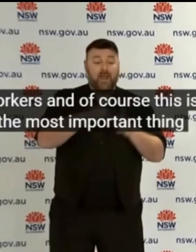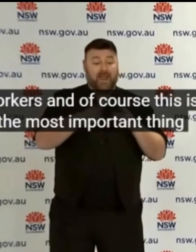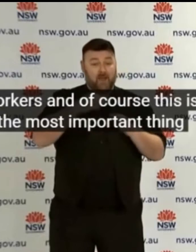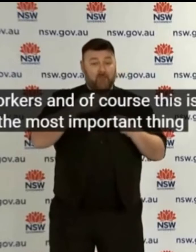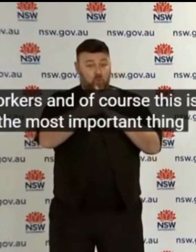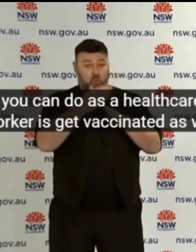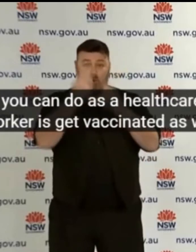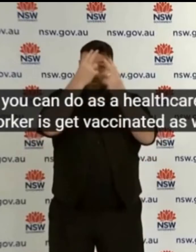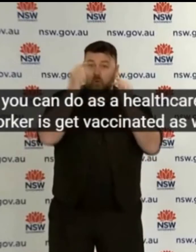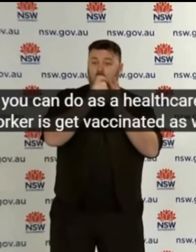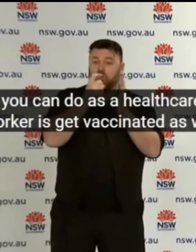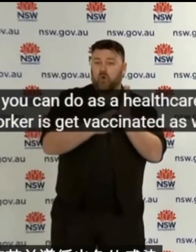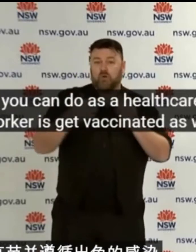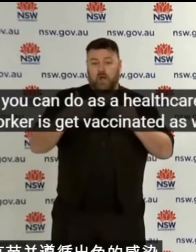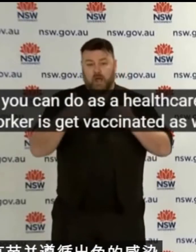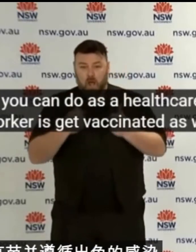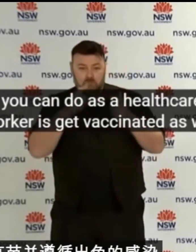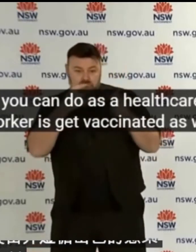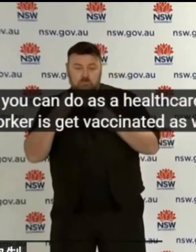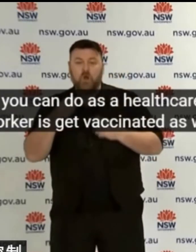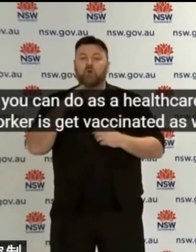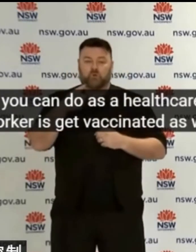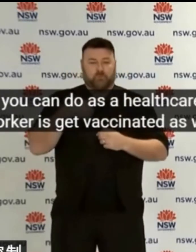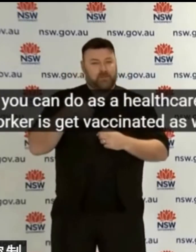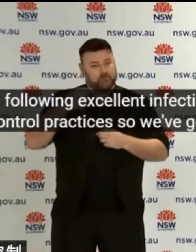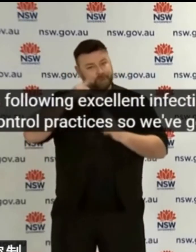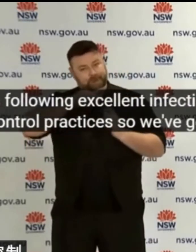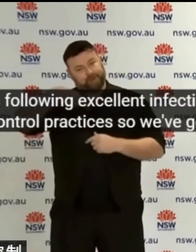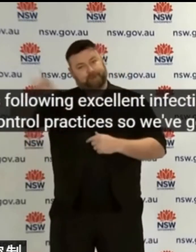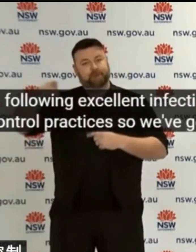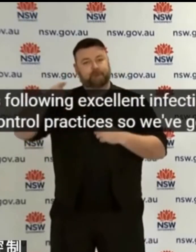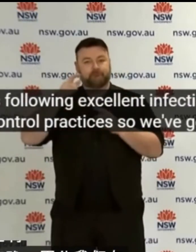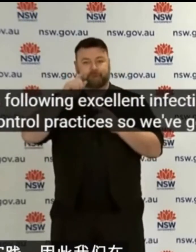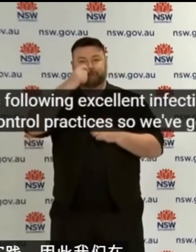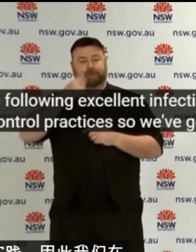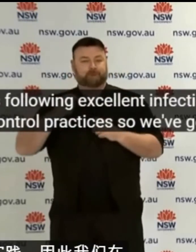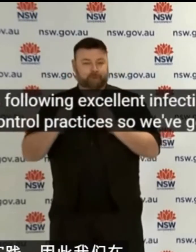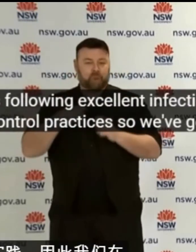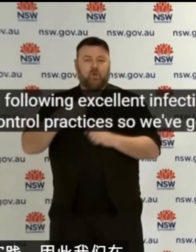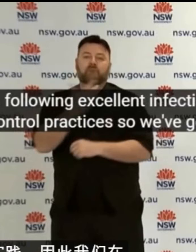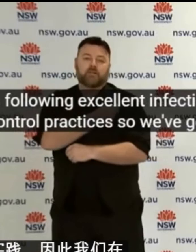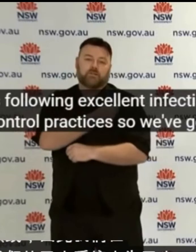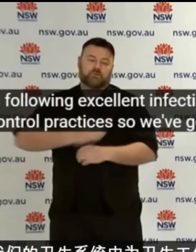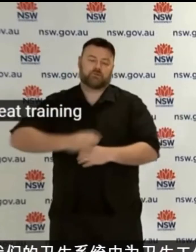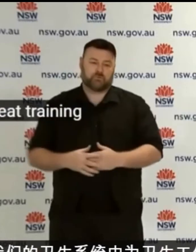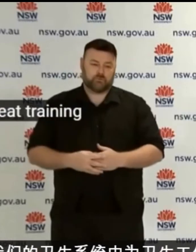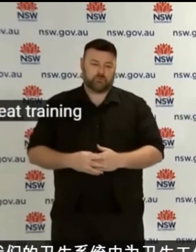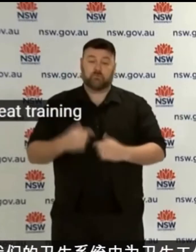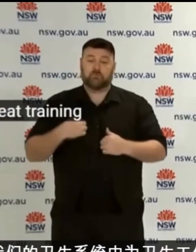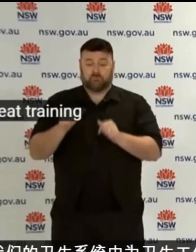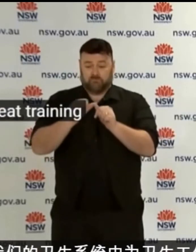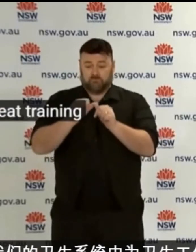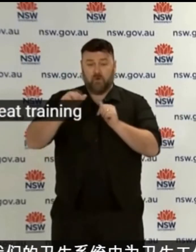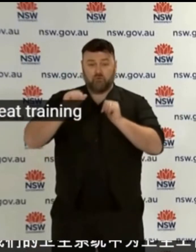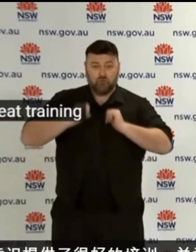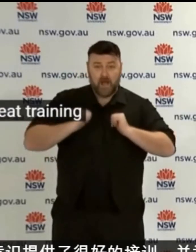as following excellent infection control practices. So we've got great training in our health system for health workers and awareness and offering